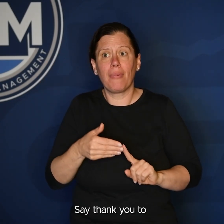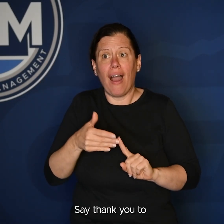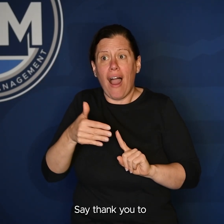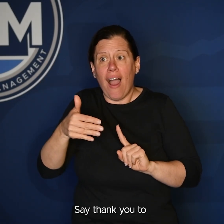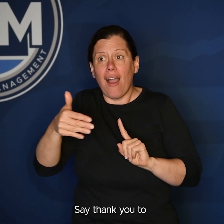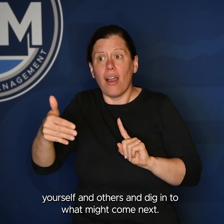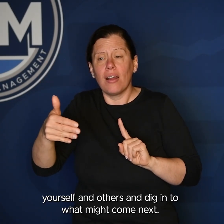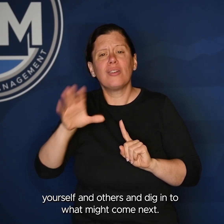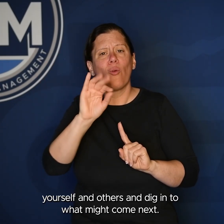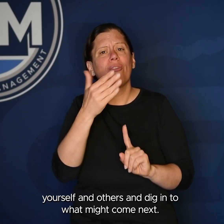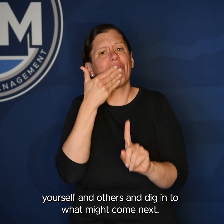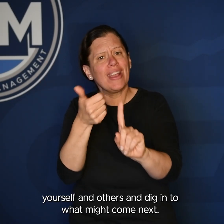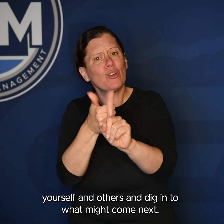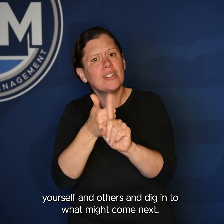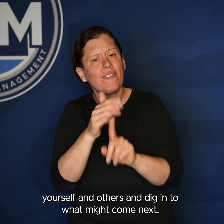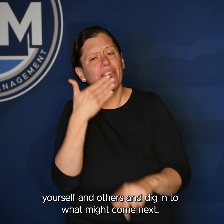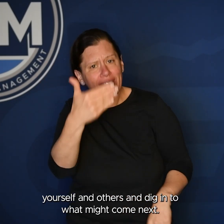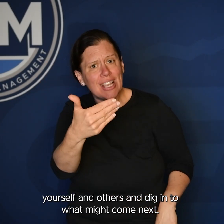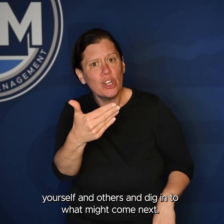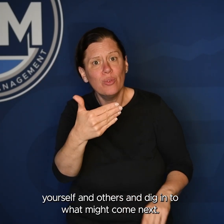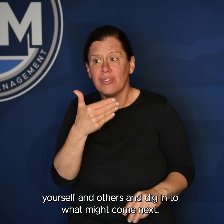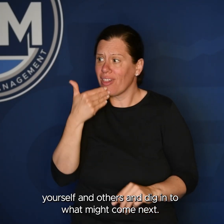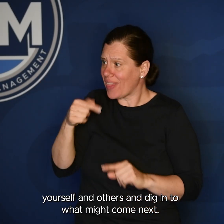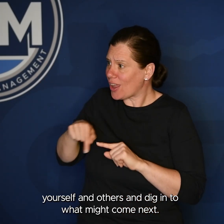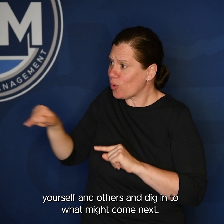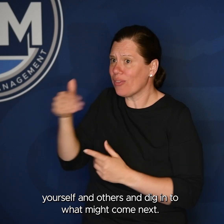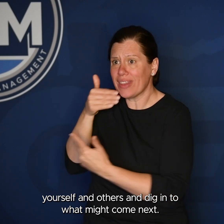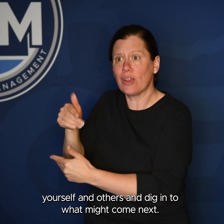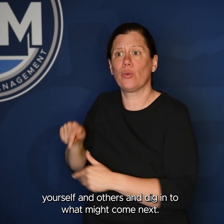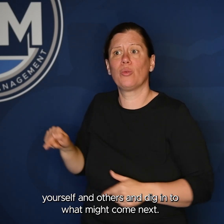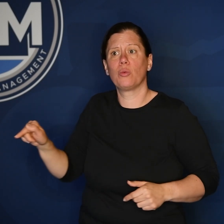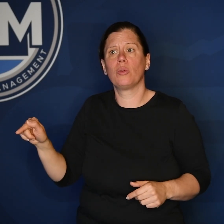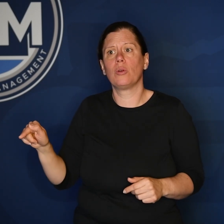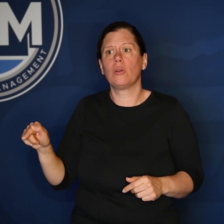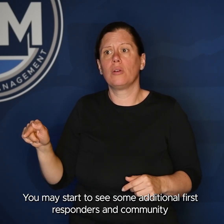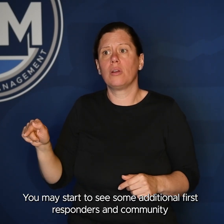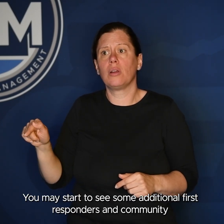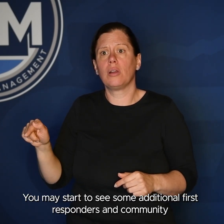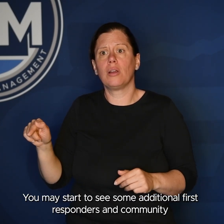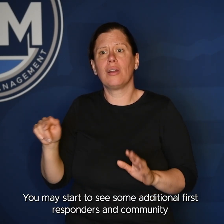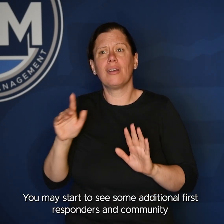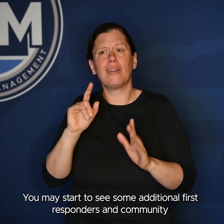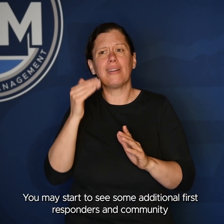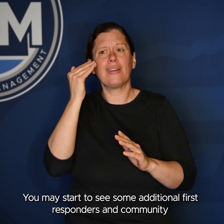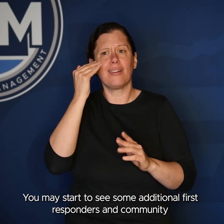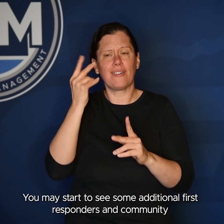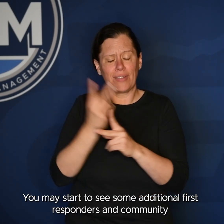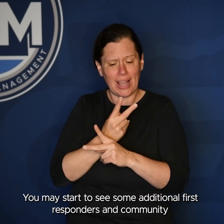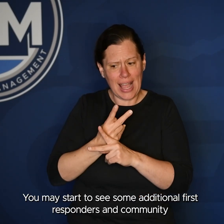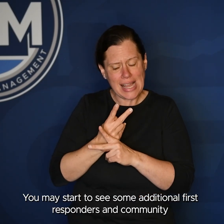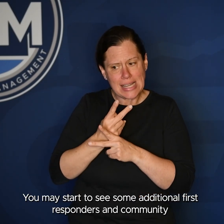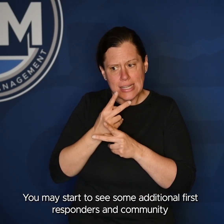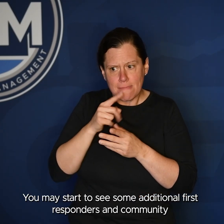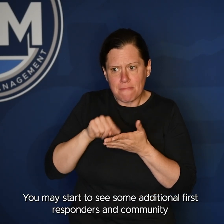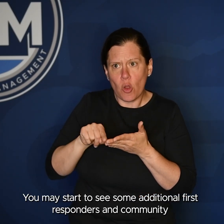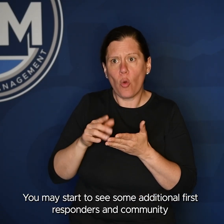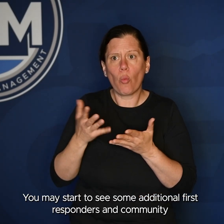Say thank you to yourself and others and dig into what might come next. You may start to see some additional first responders and